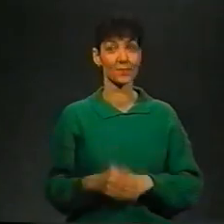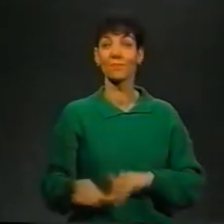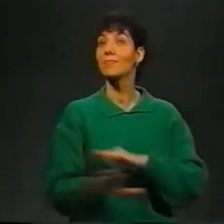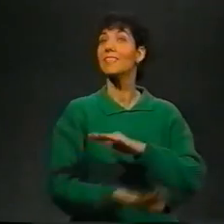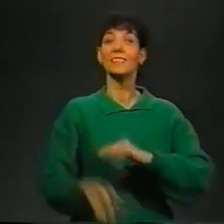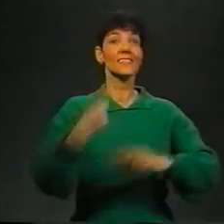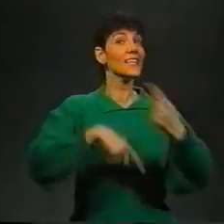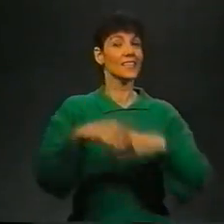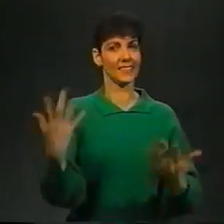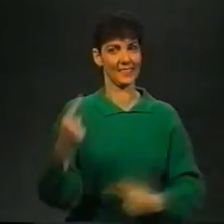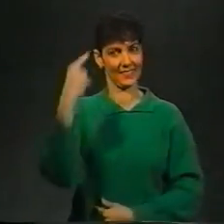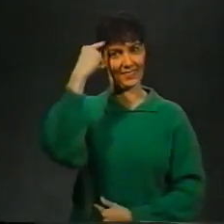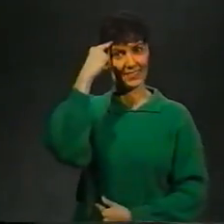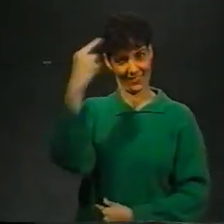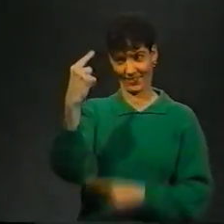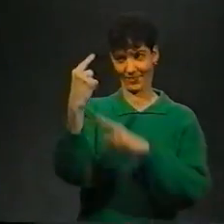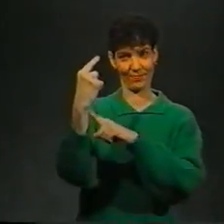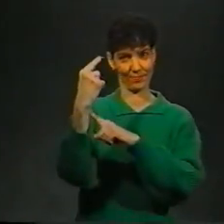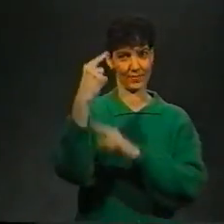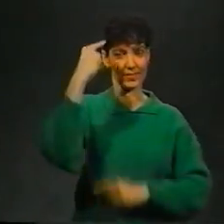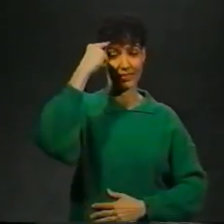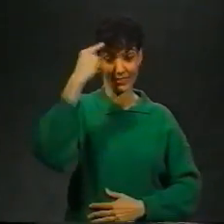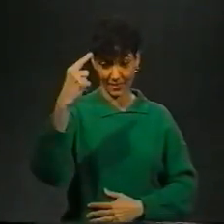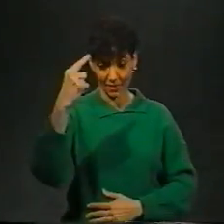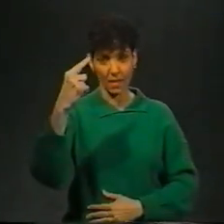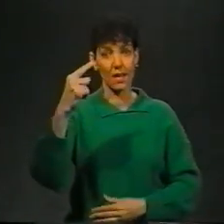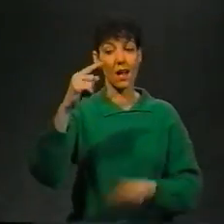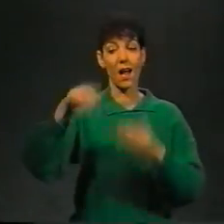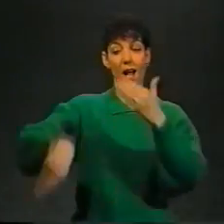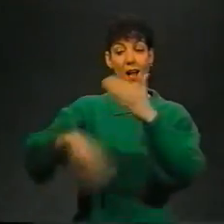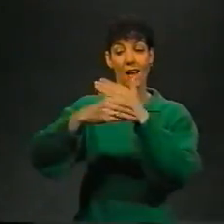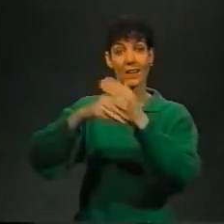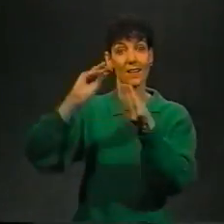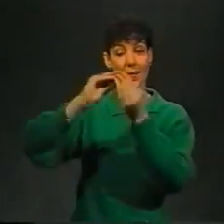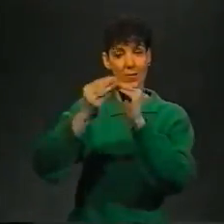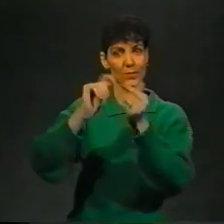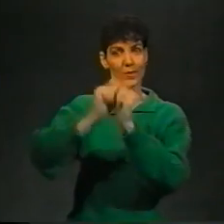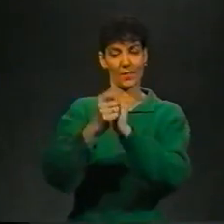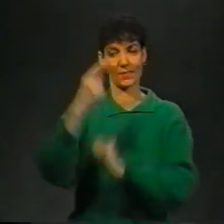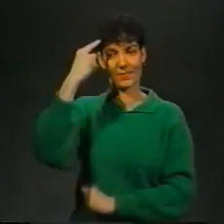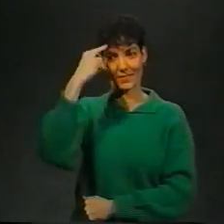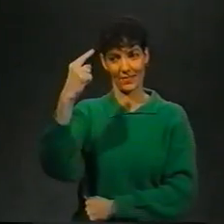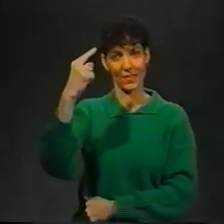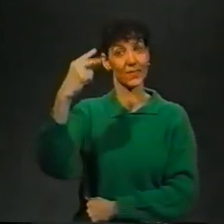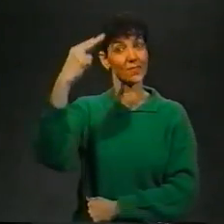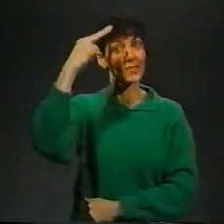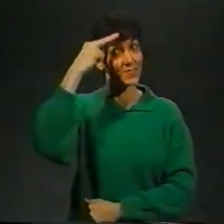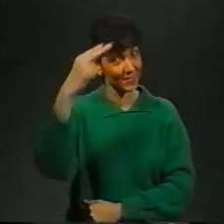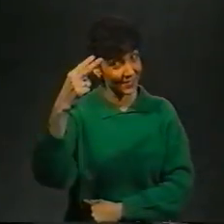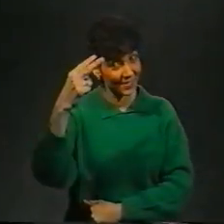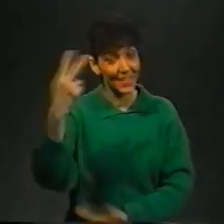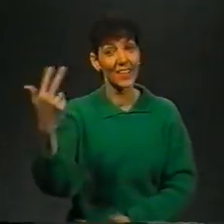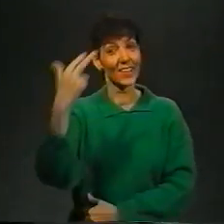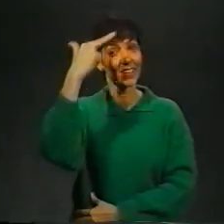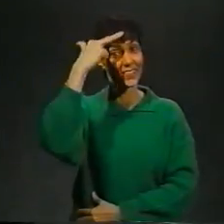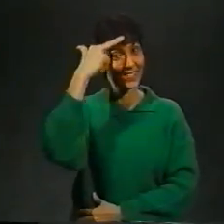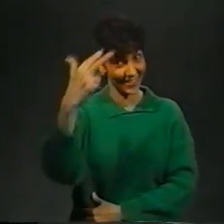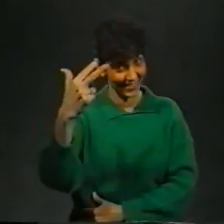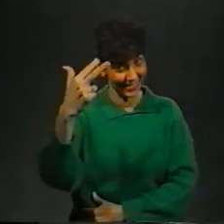when talking about cents, as in money. This is the basic sign for cent. And now see how we incorporate 2 cents,